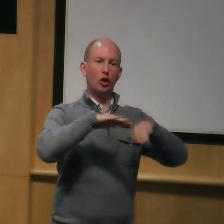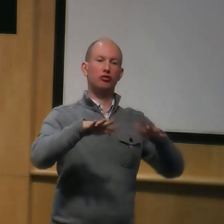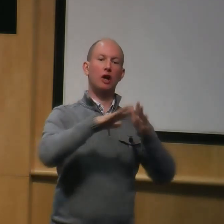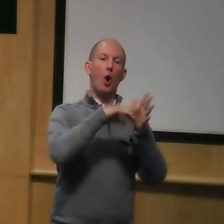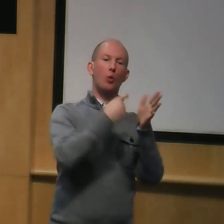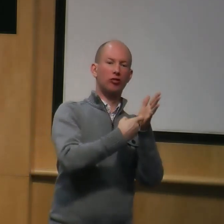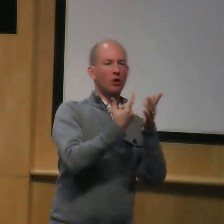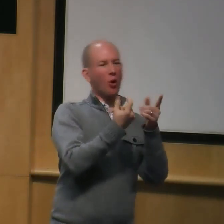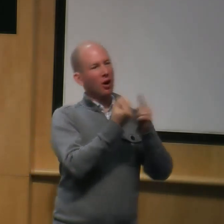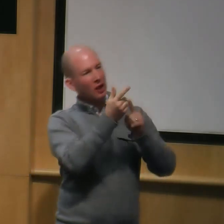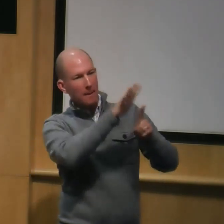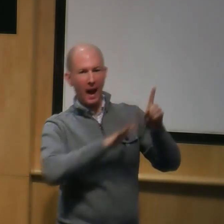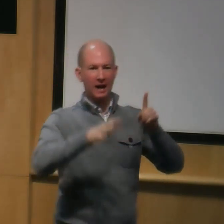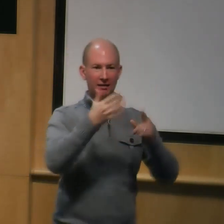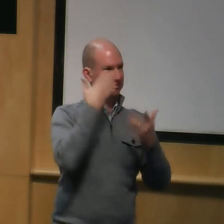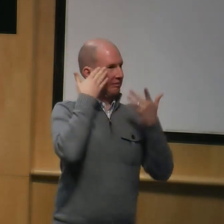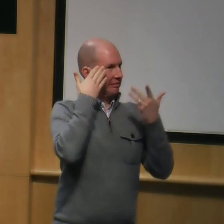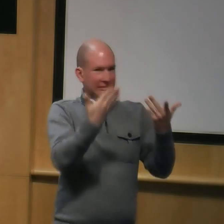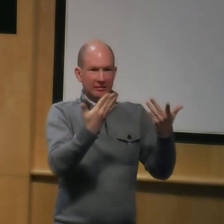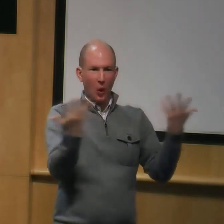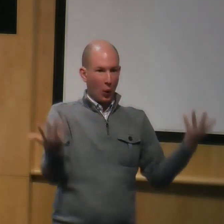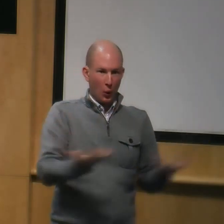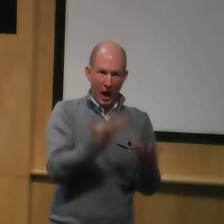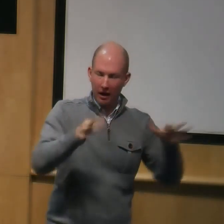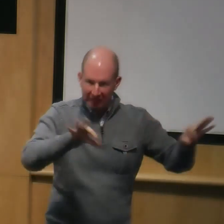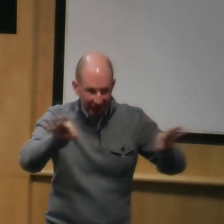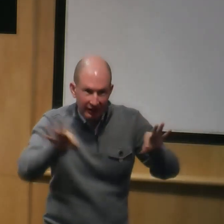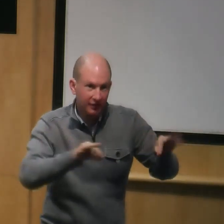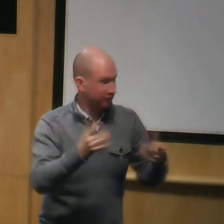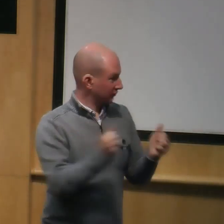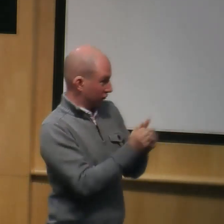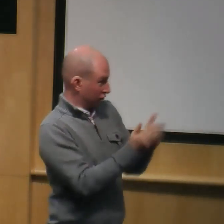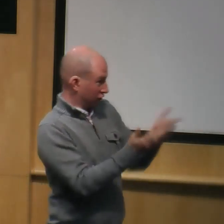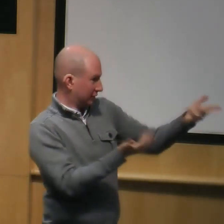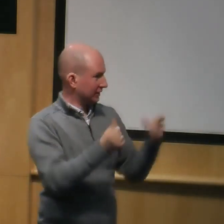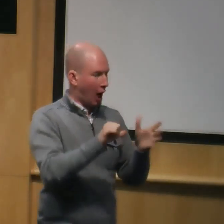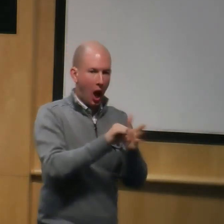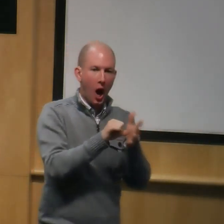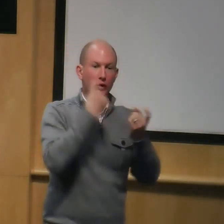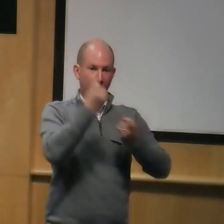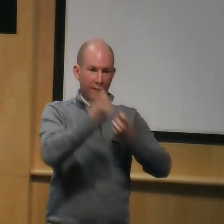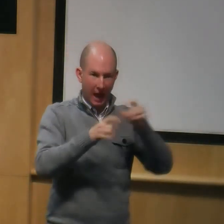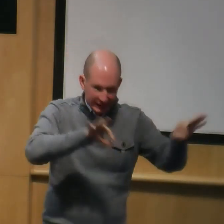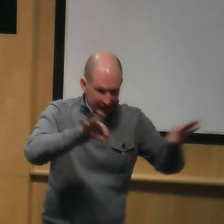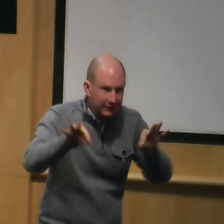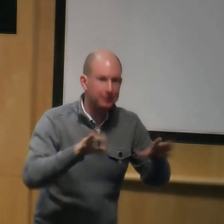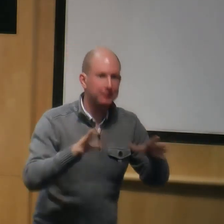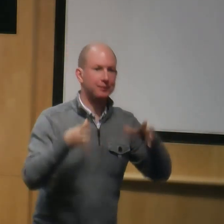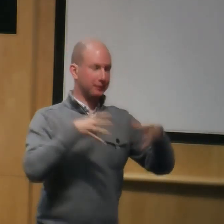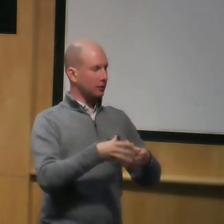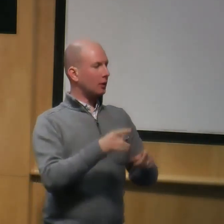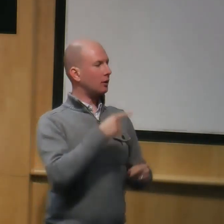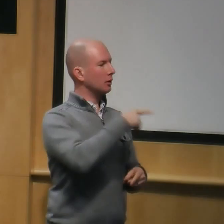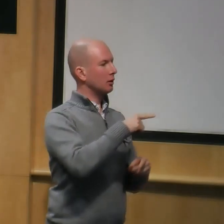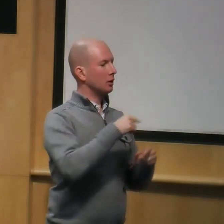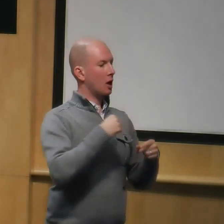wants an area, deaf children in my area, they don't know where they are. And I really assume it's difficult to go out